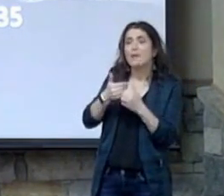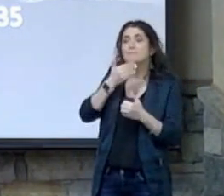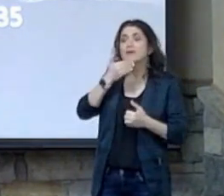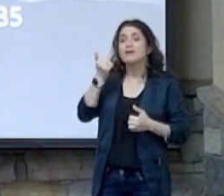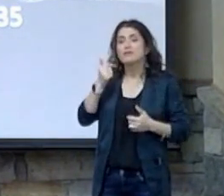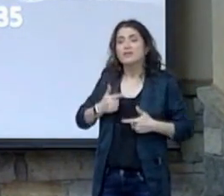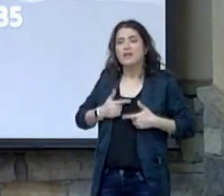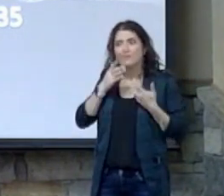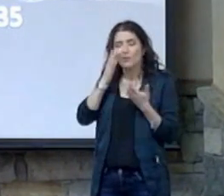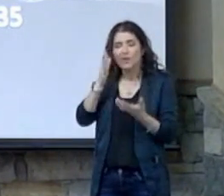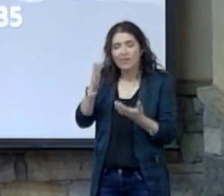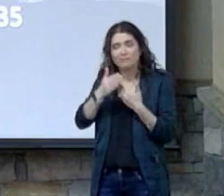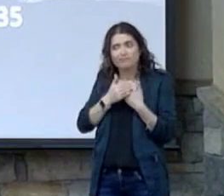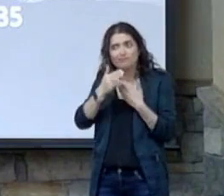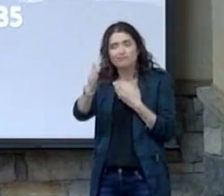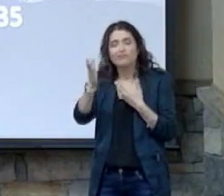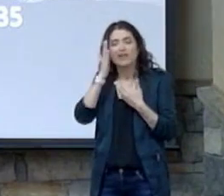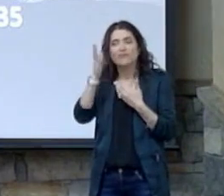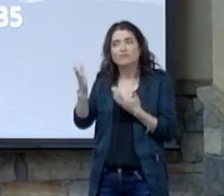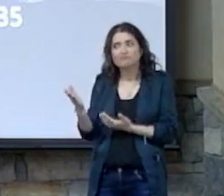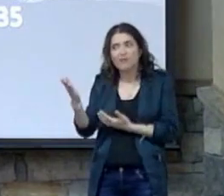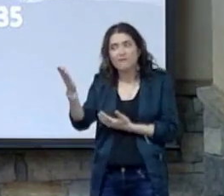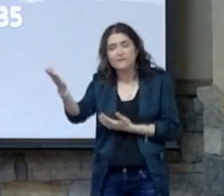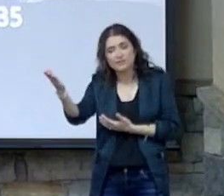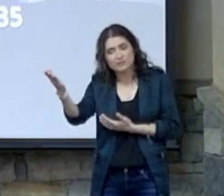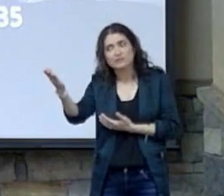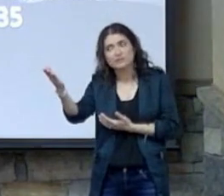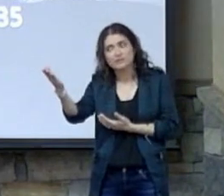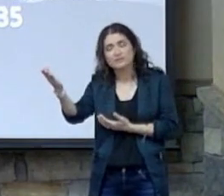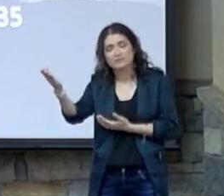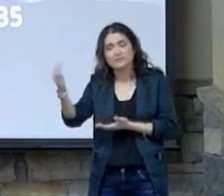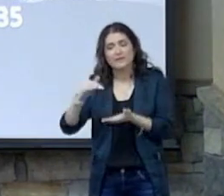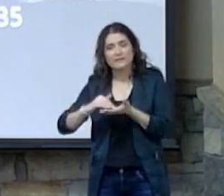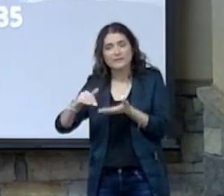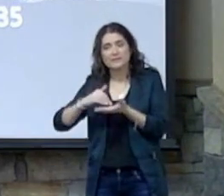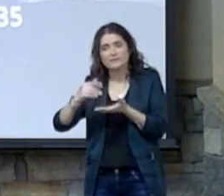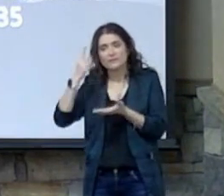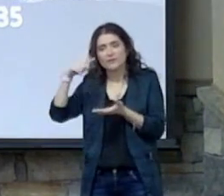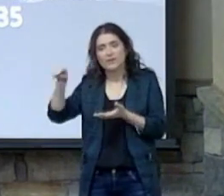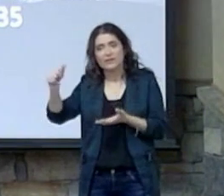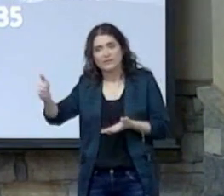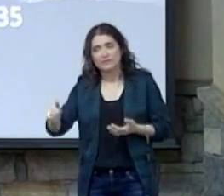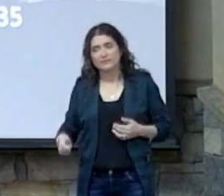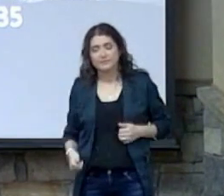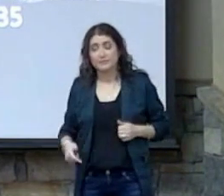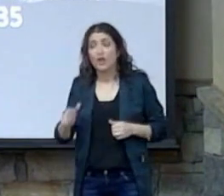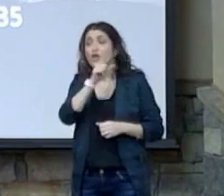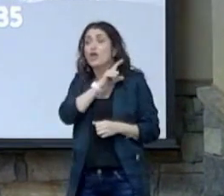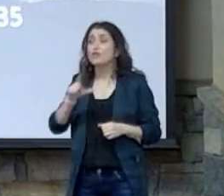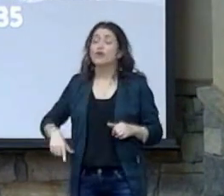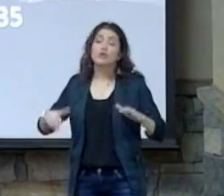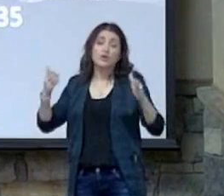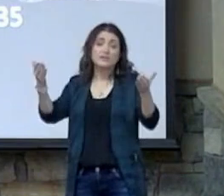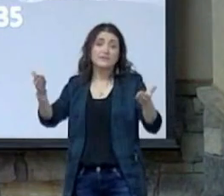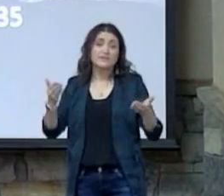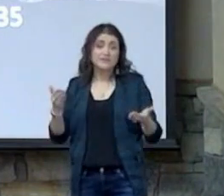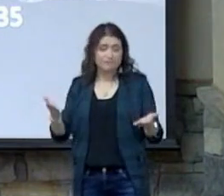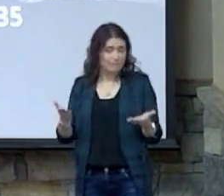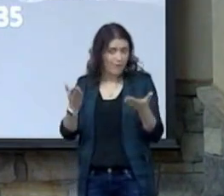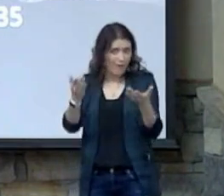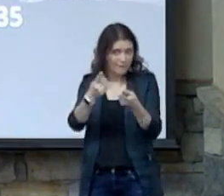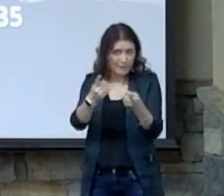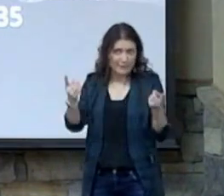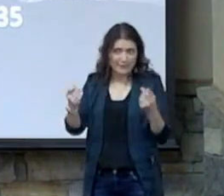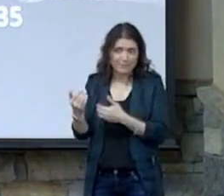our lives be if we can extend that forgiveness to others? The Lord's invitation is extended to you this